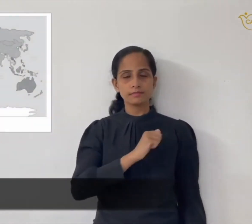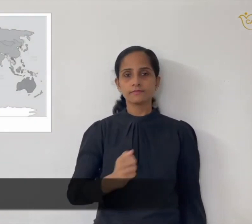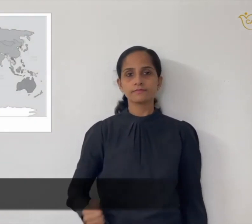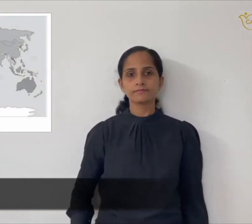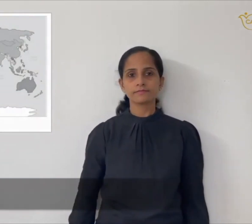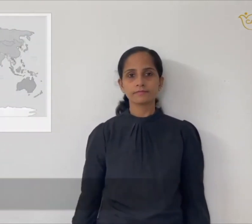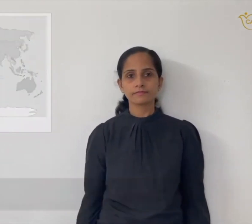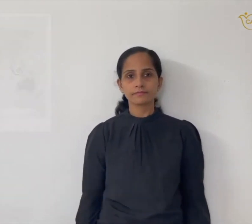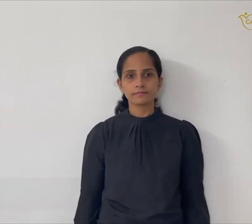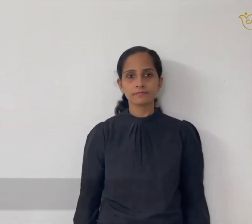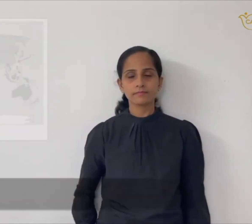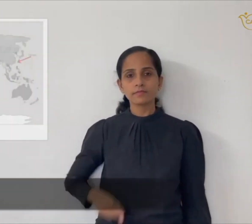Spain,